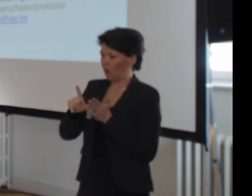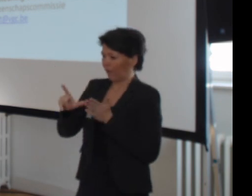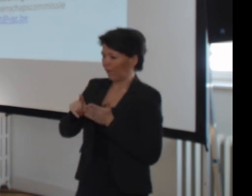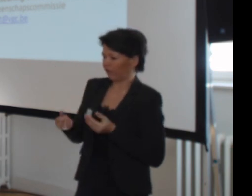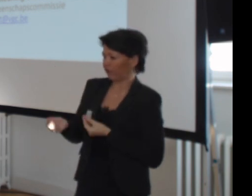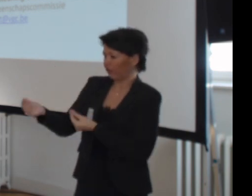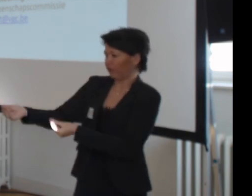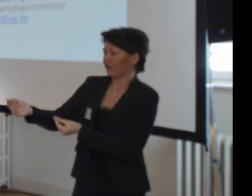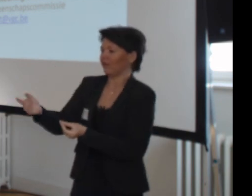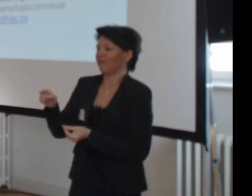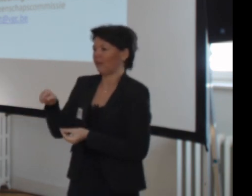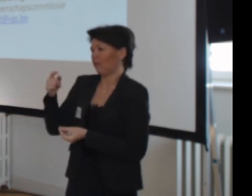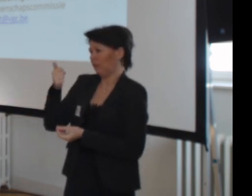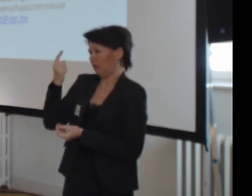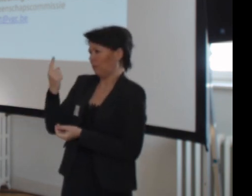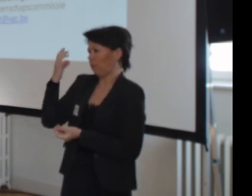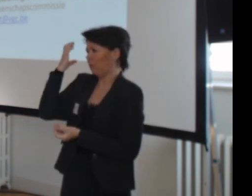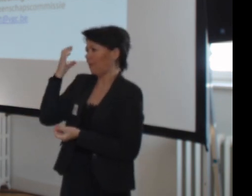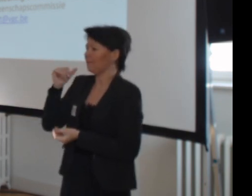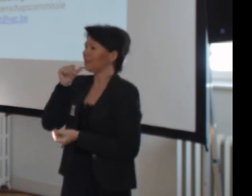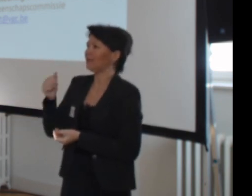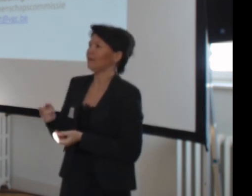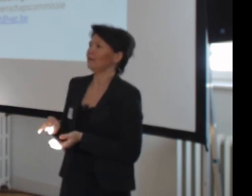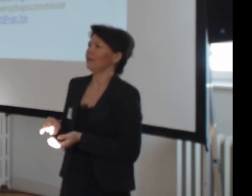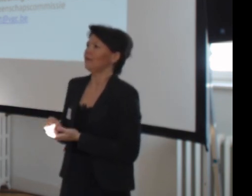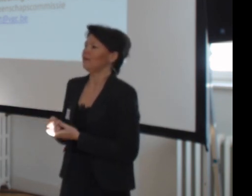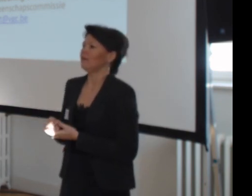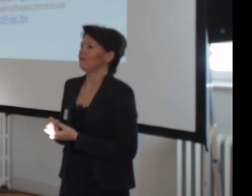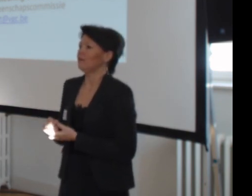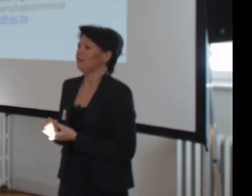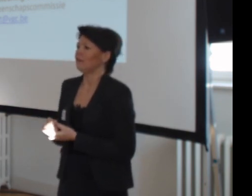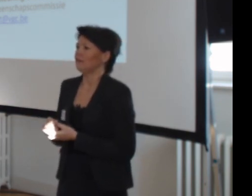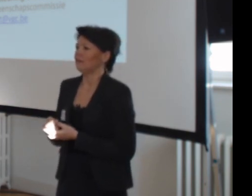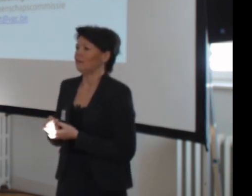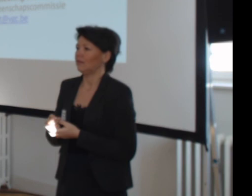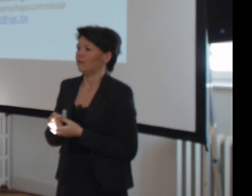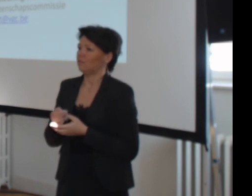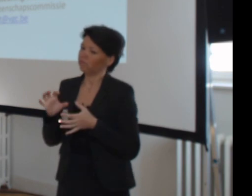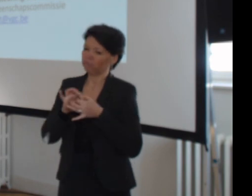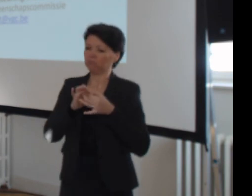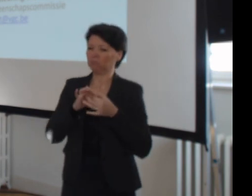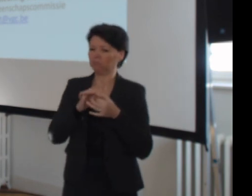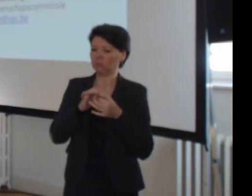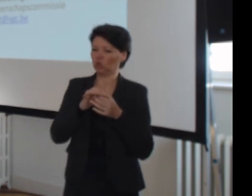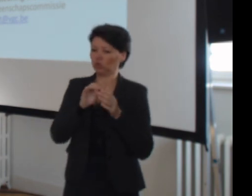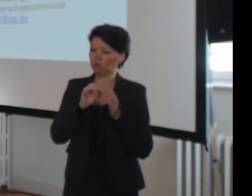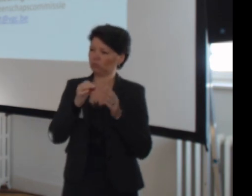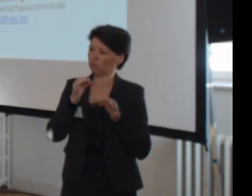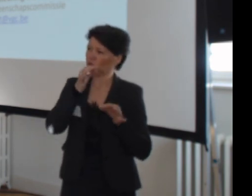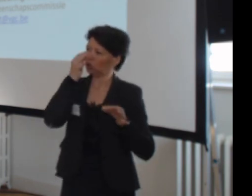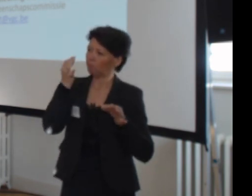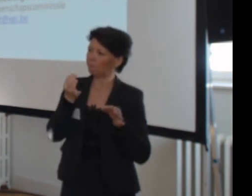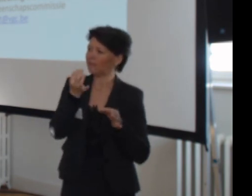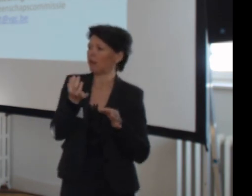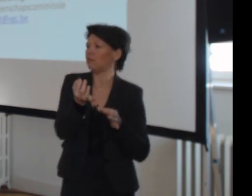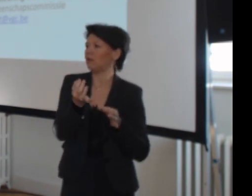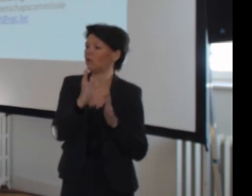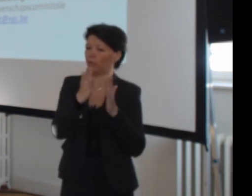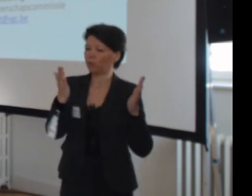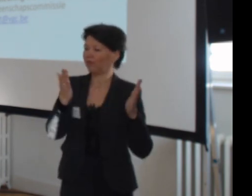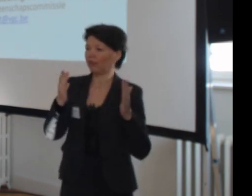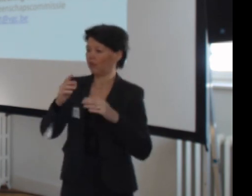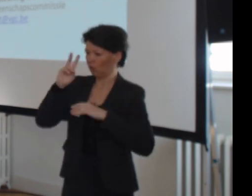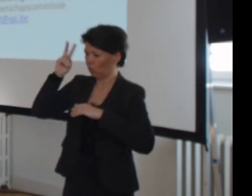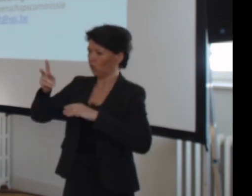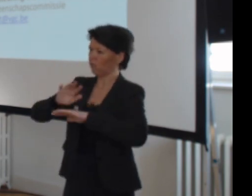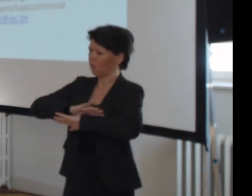it's not just a question for special libraries. I think it's a question that the whole